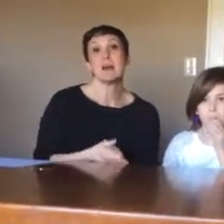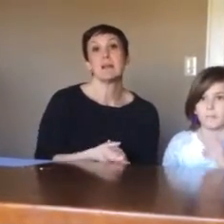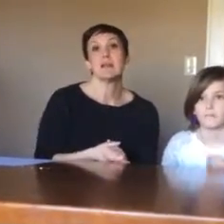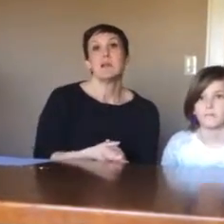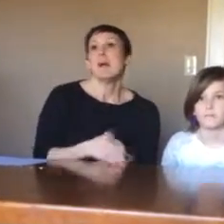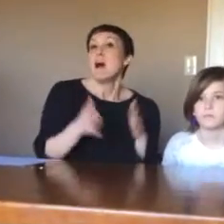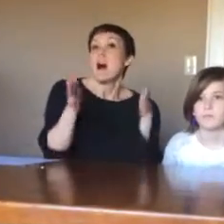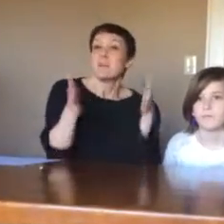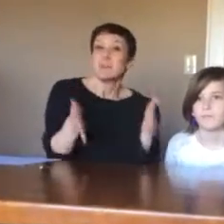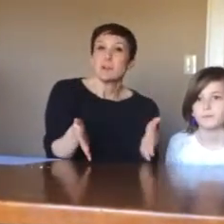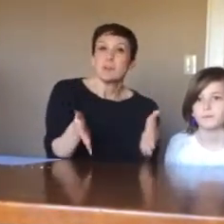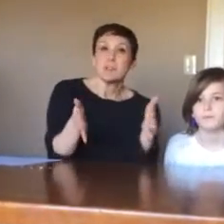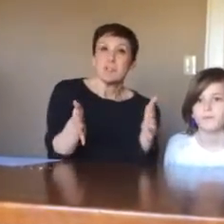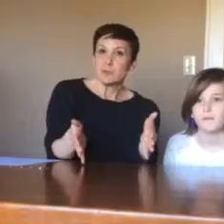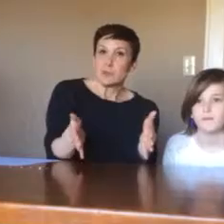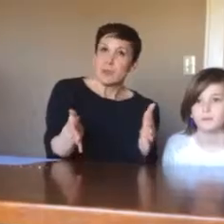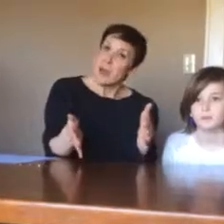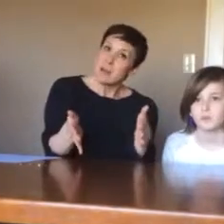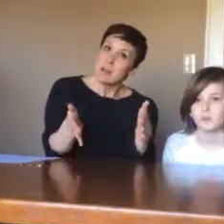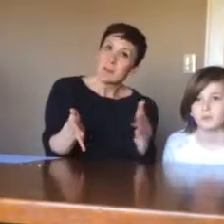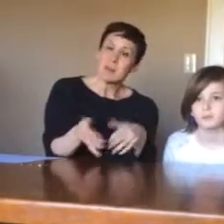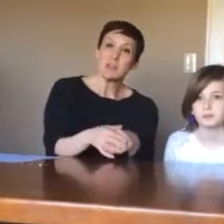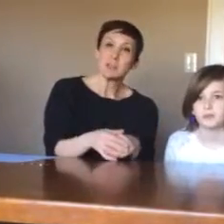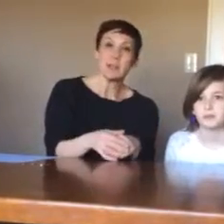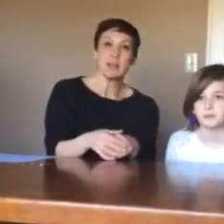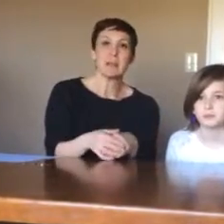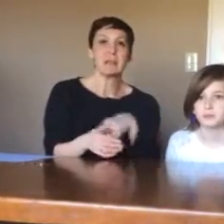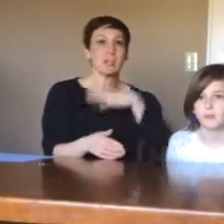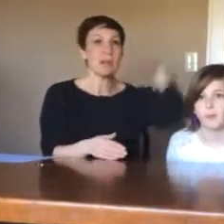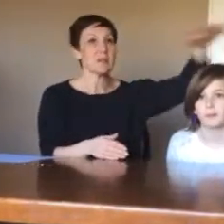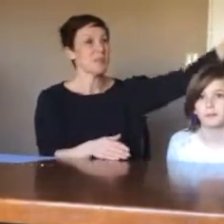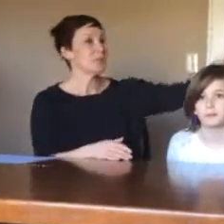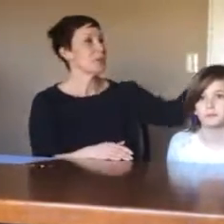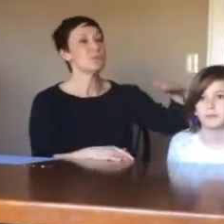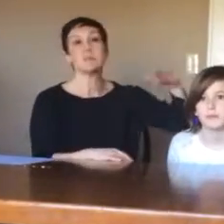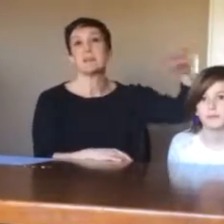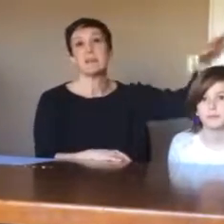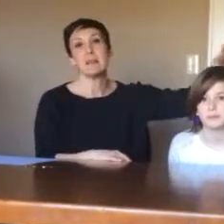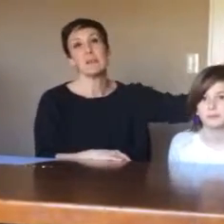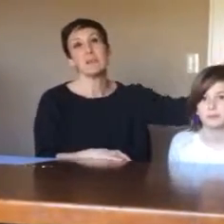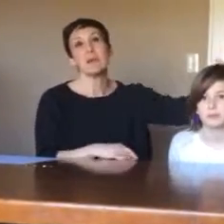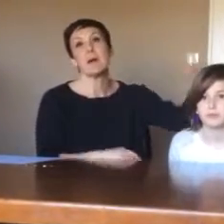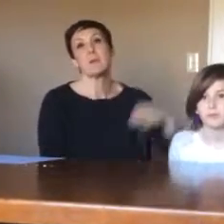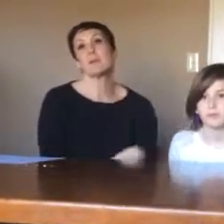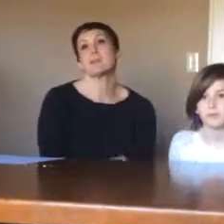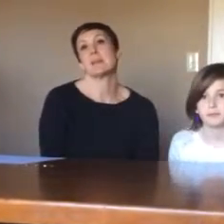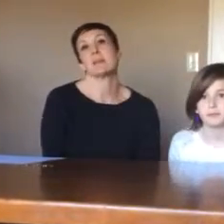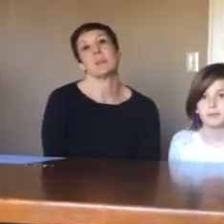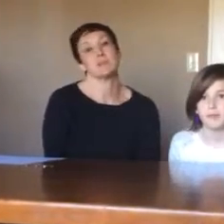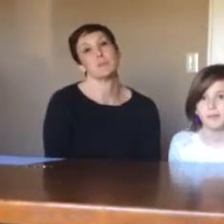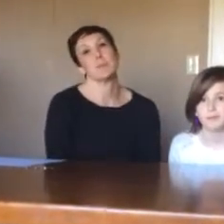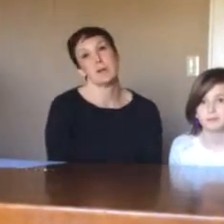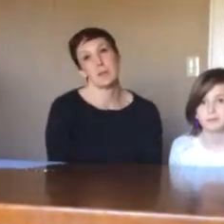that after the discrete trial training, a child can use in their everyday classroom